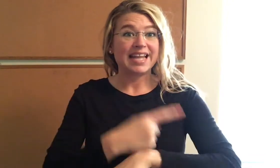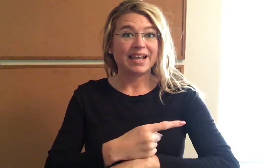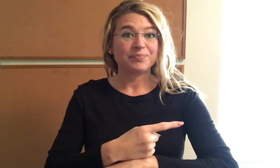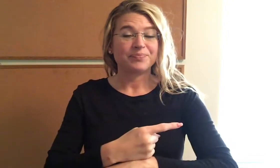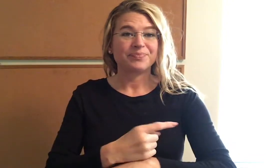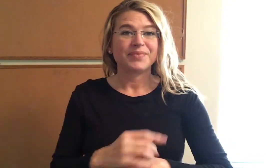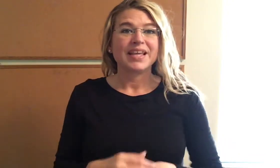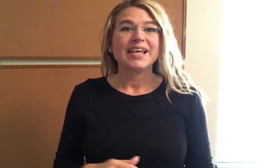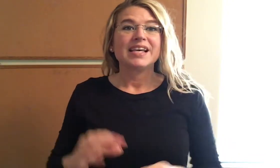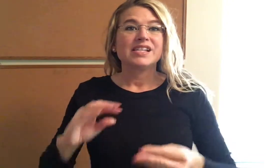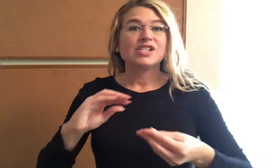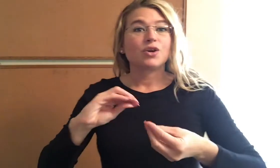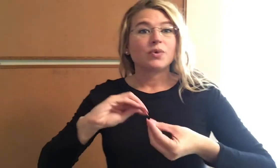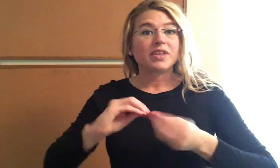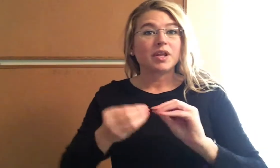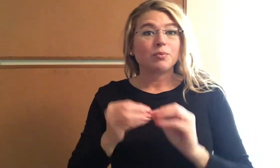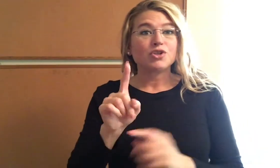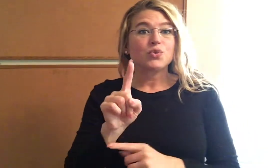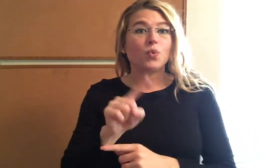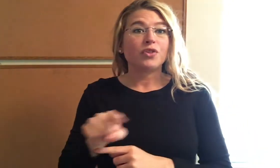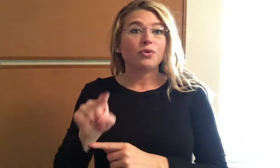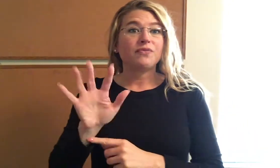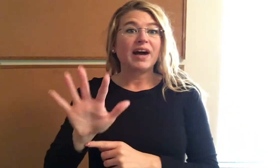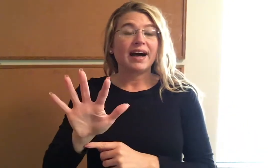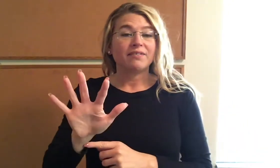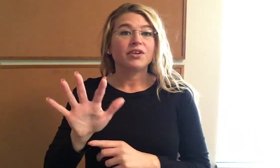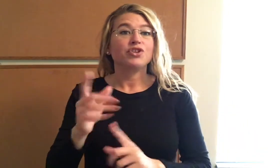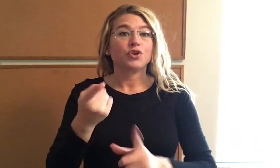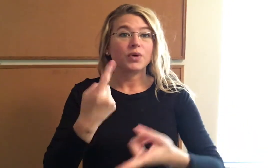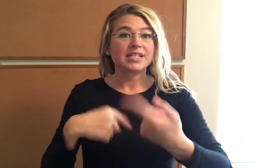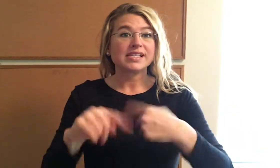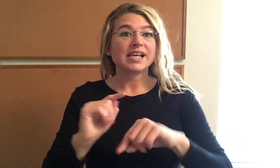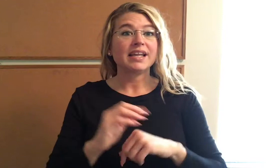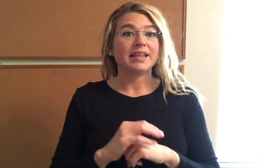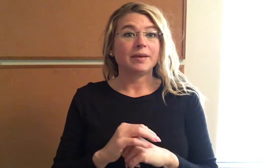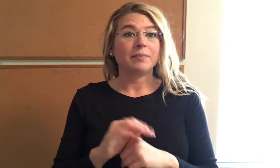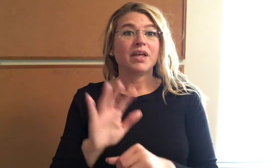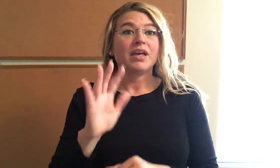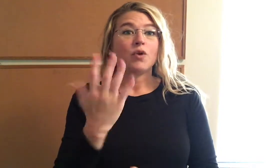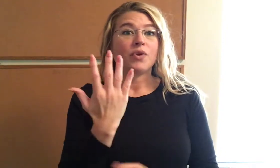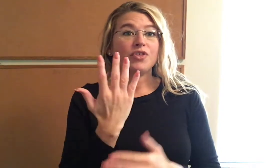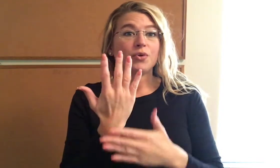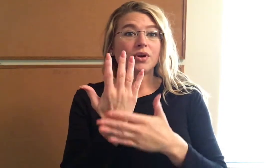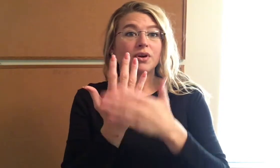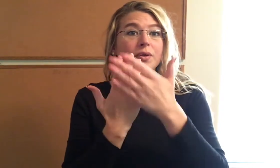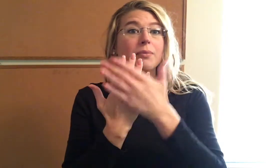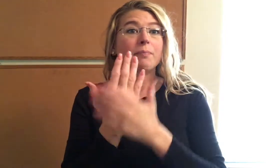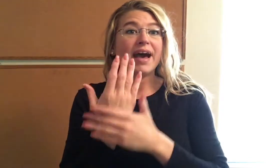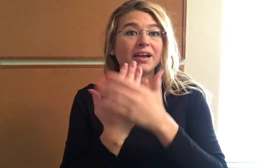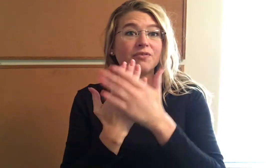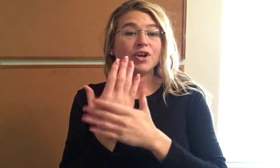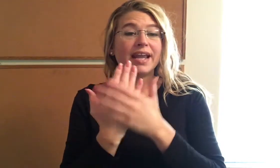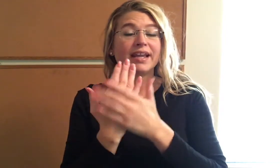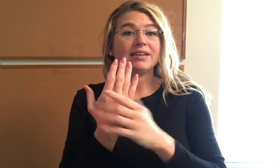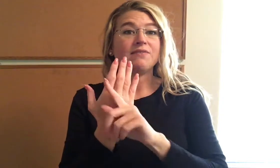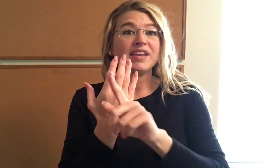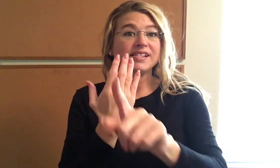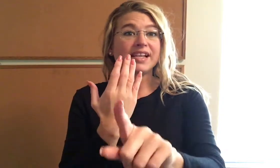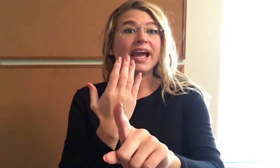today. So with the numbers 1 through 5, you're going to sign them with your back of your hand facing